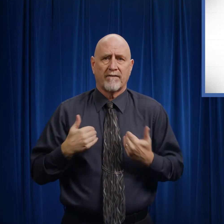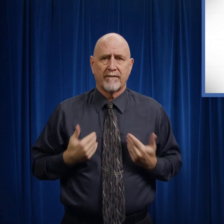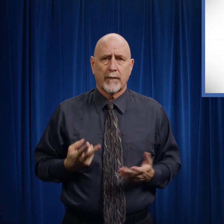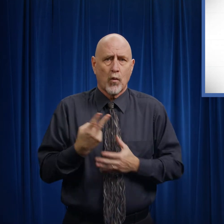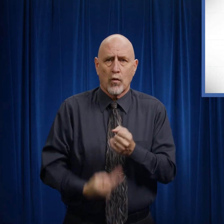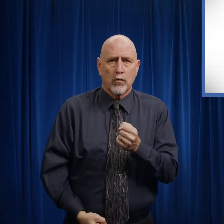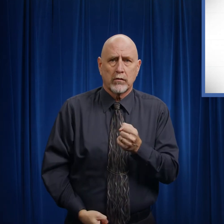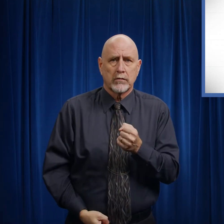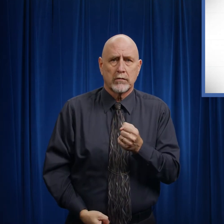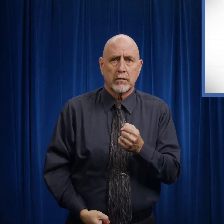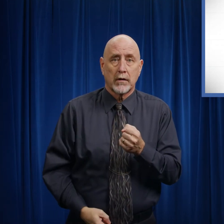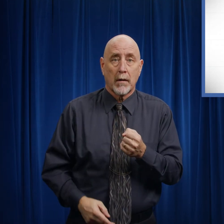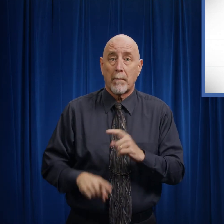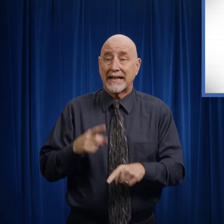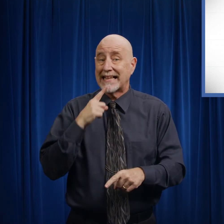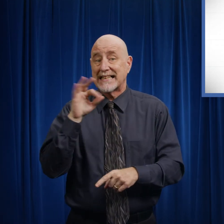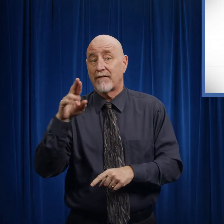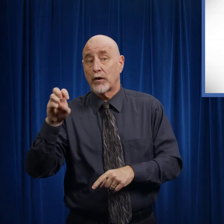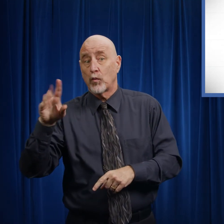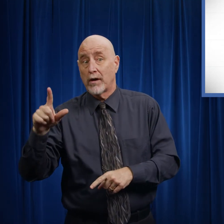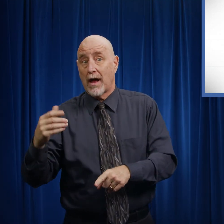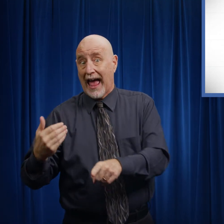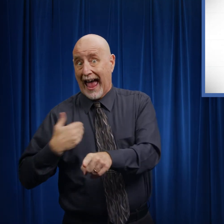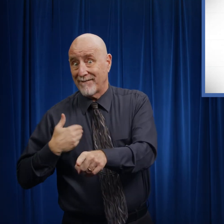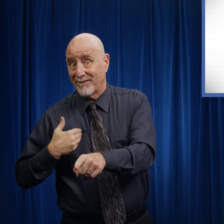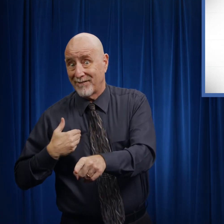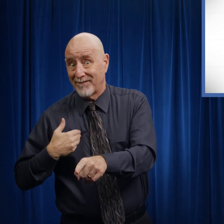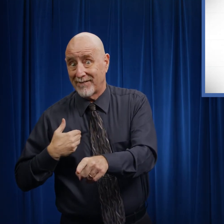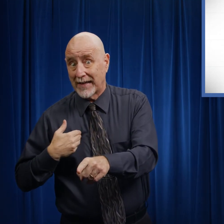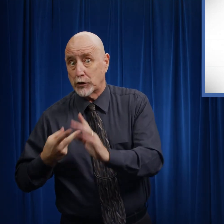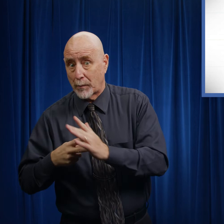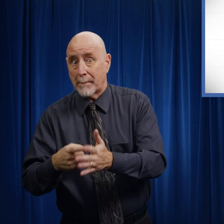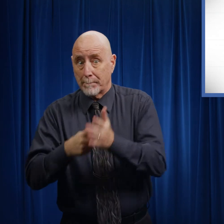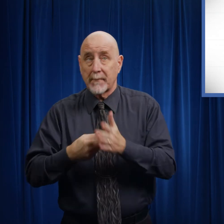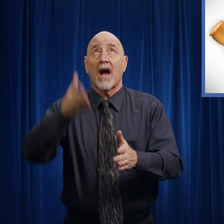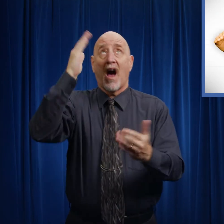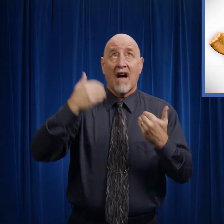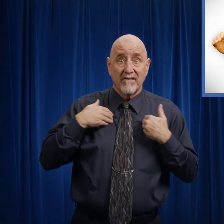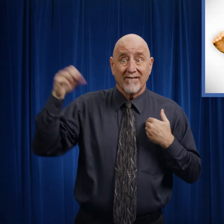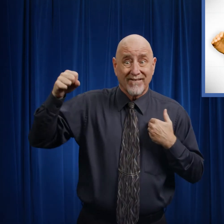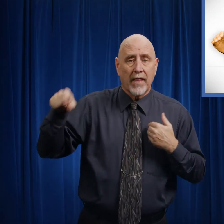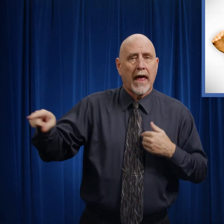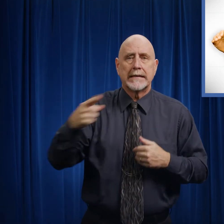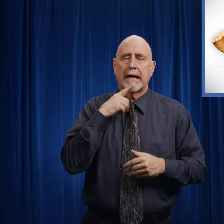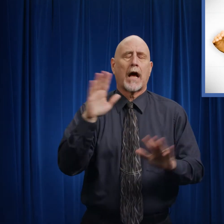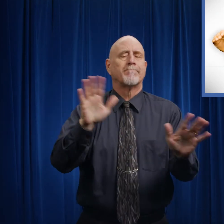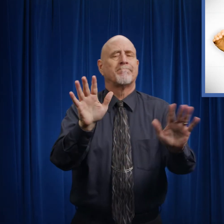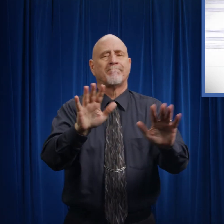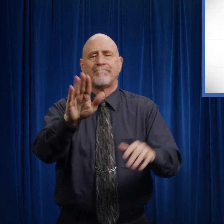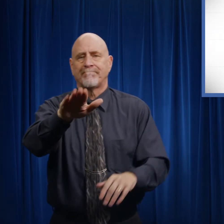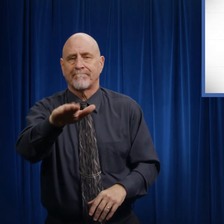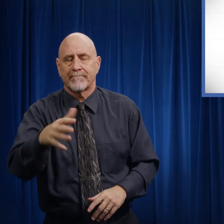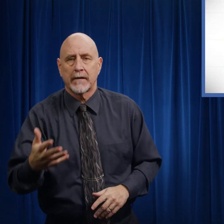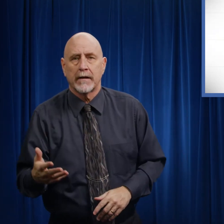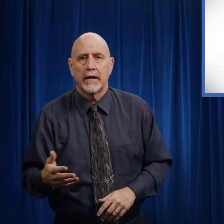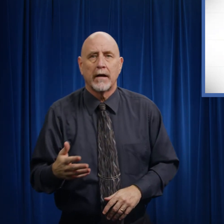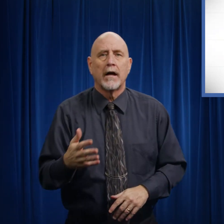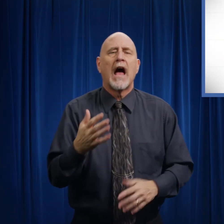cannot exist. But instead of saying free will does exist, so there must be a God, they then